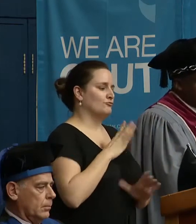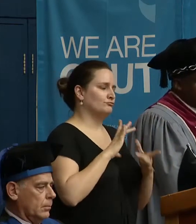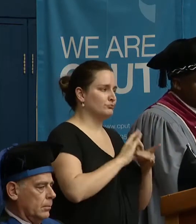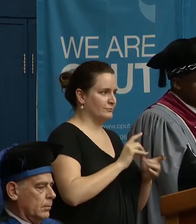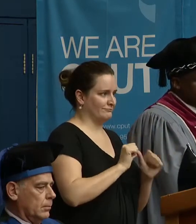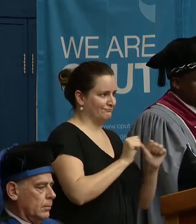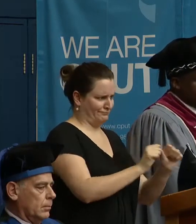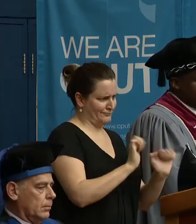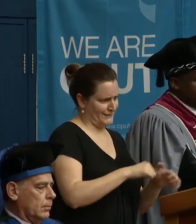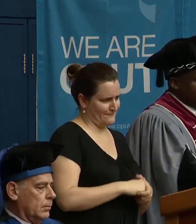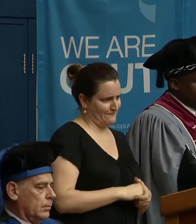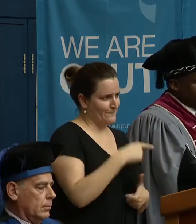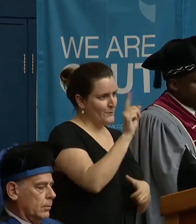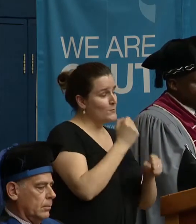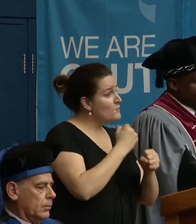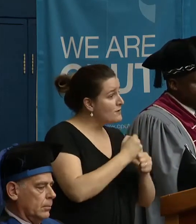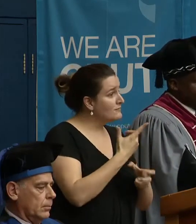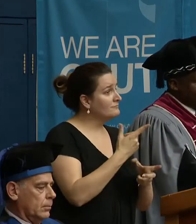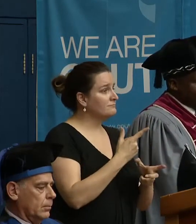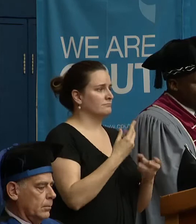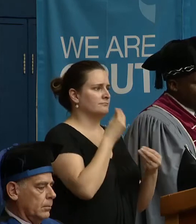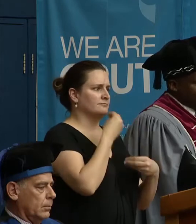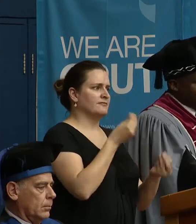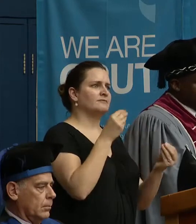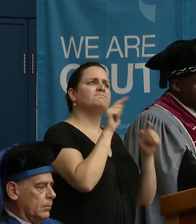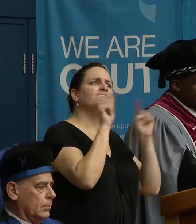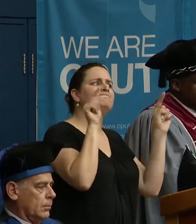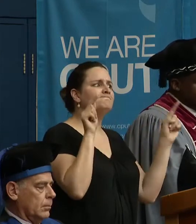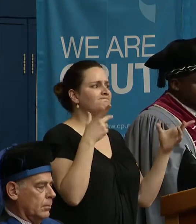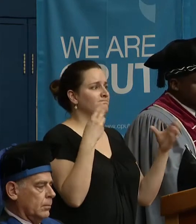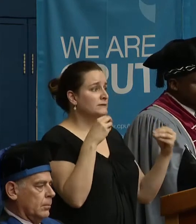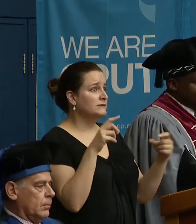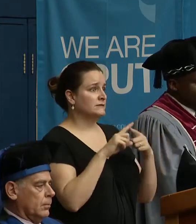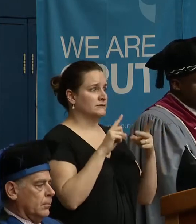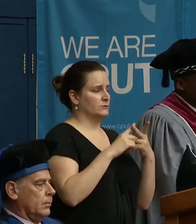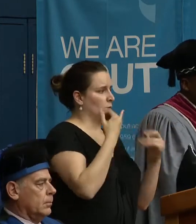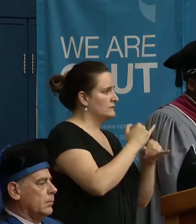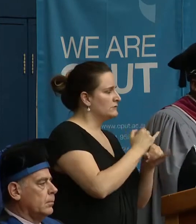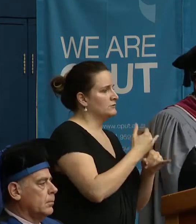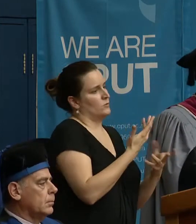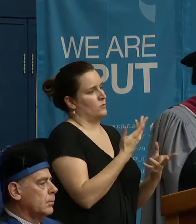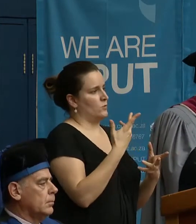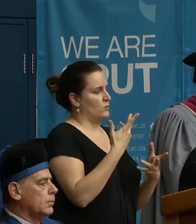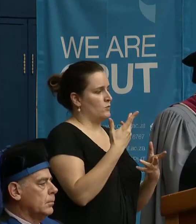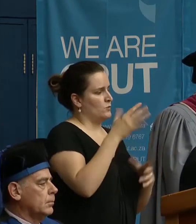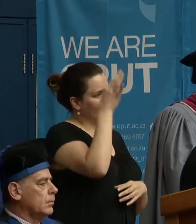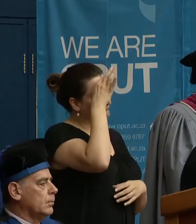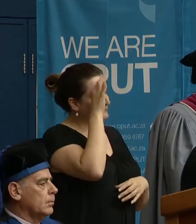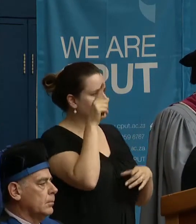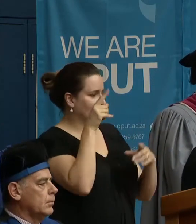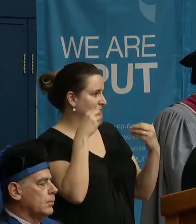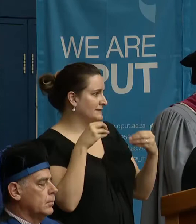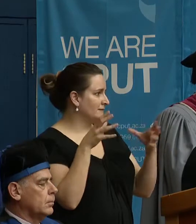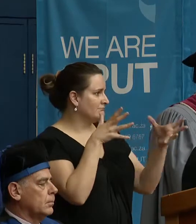will go on to occupy influential positions in commerce, in industry, and in public sector,